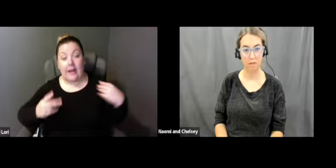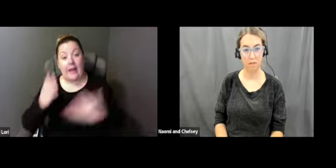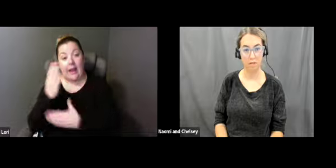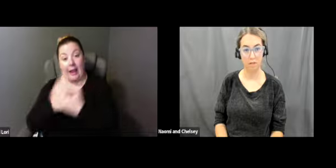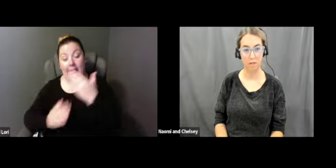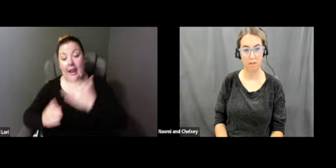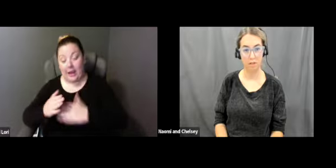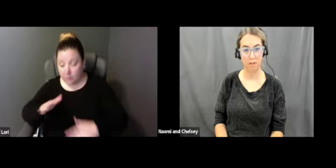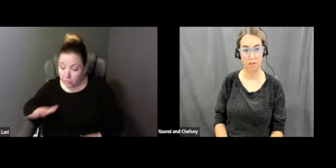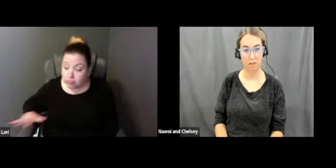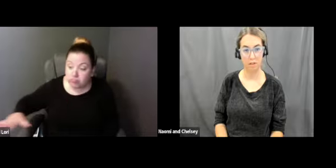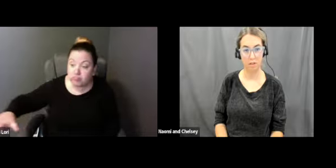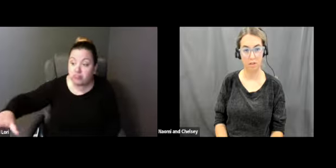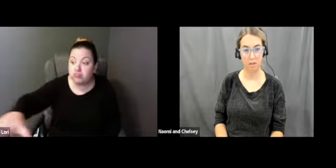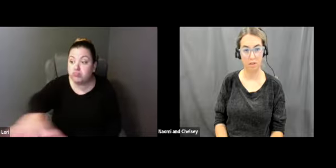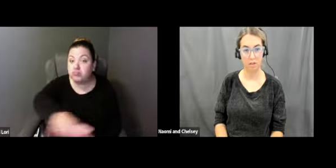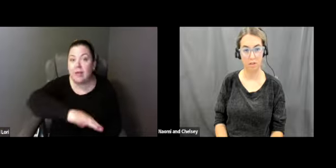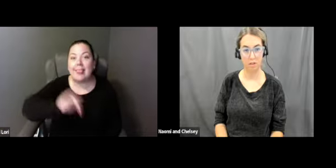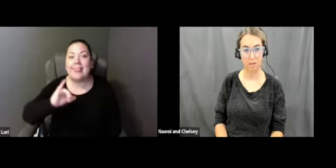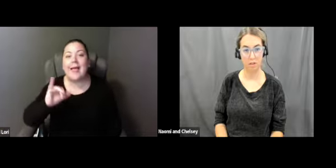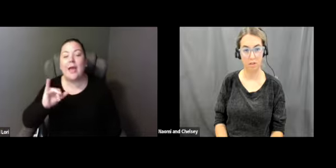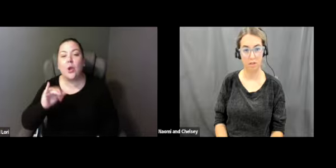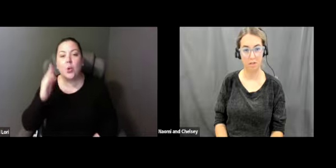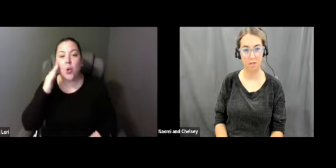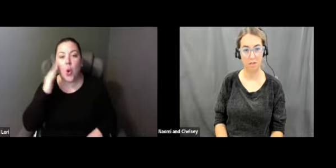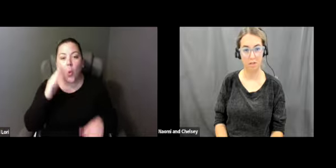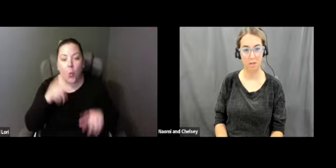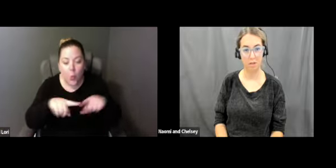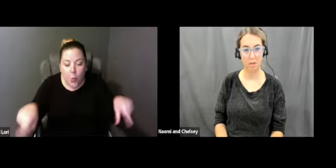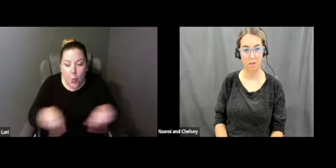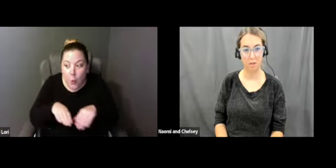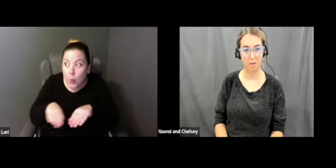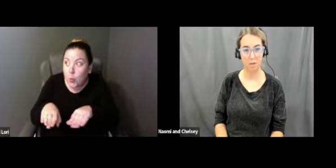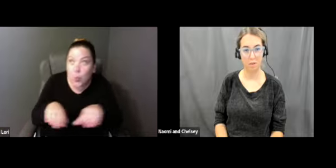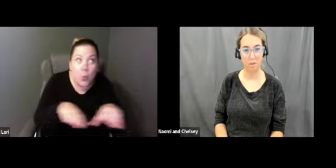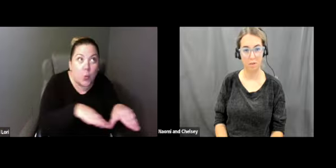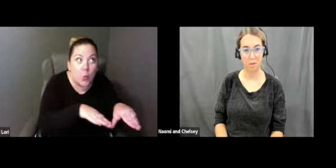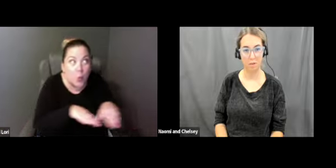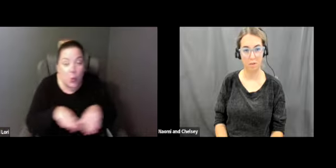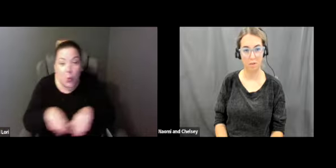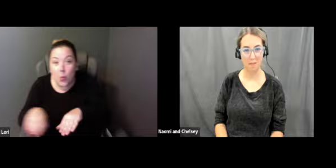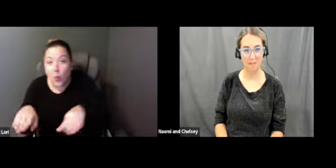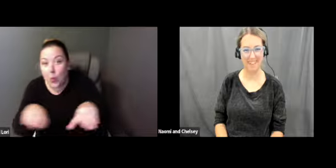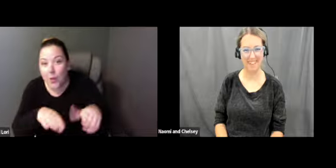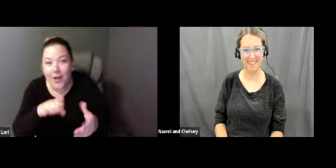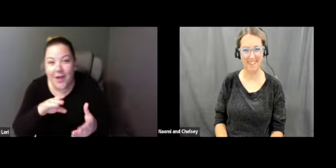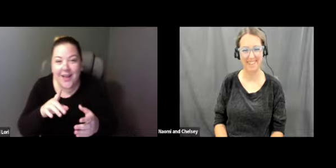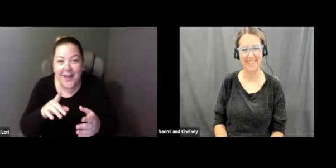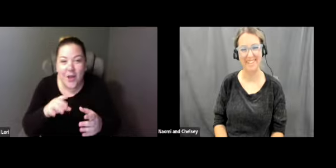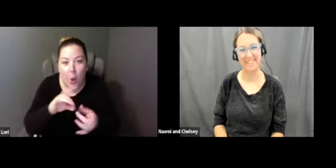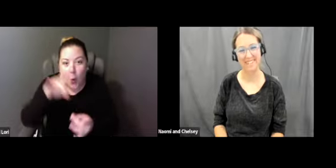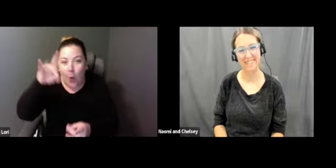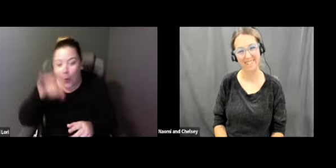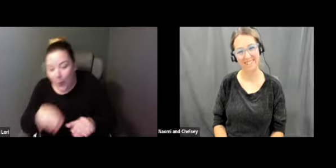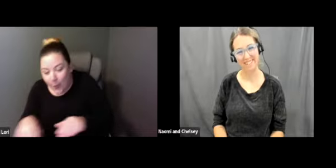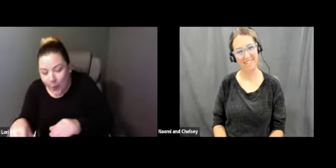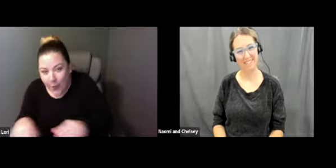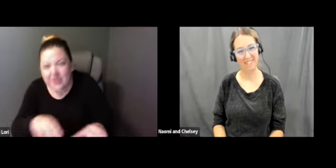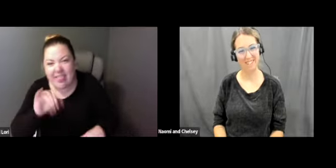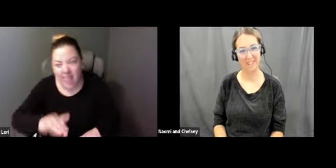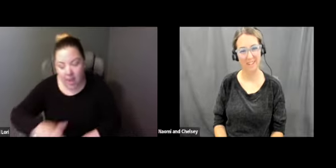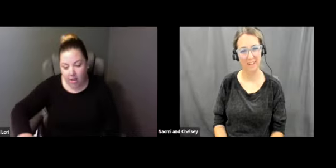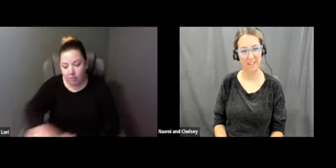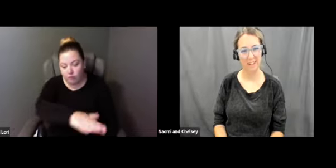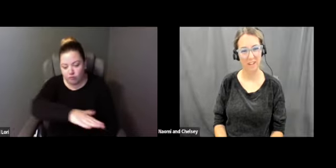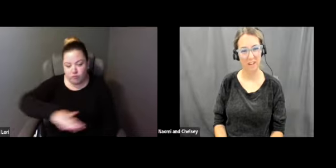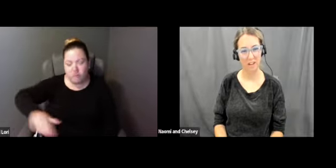hand out in front of you, like if you were on a Ouija board, right? And you're like, is anybody here, right? So it's kind of like that motion. And I had